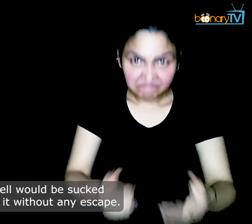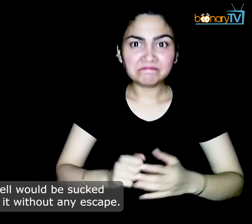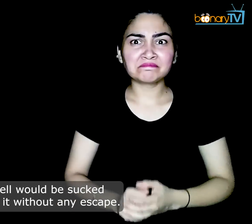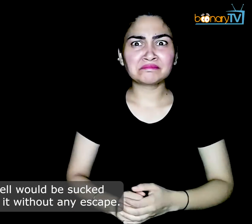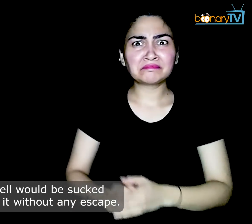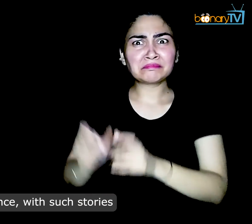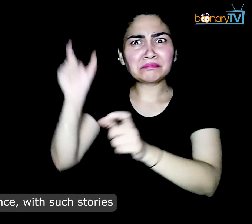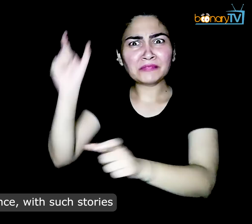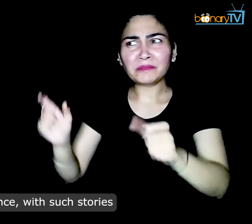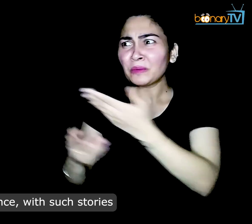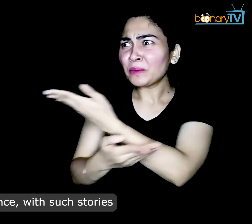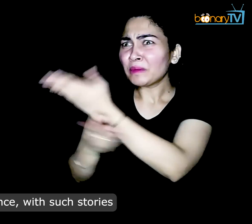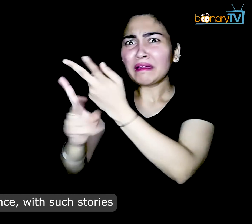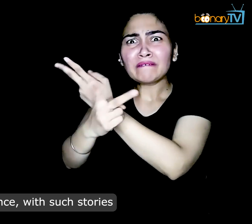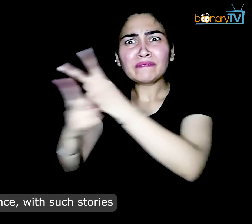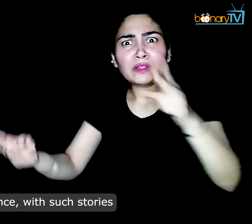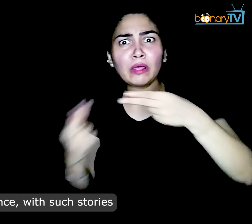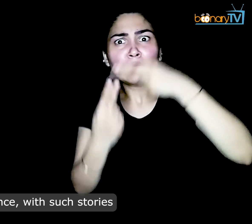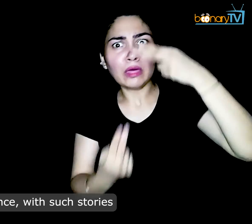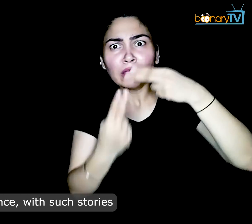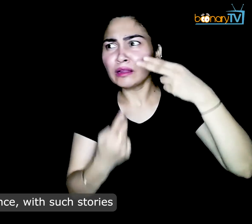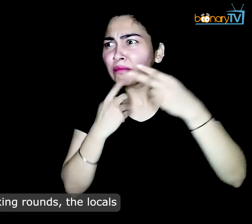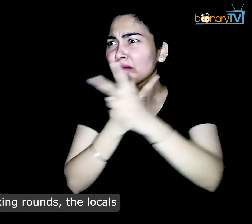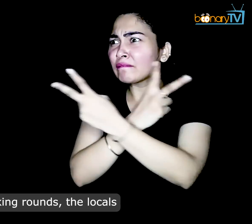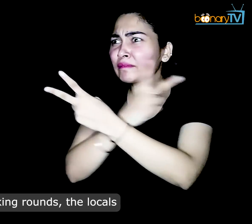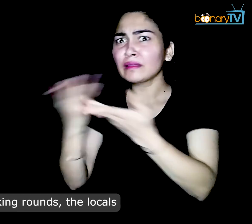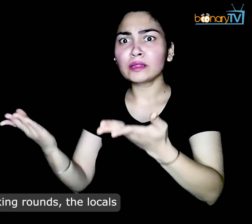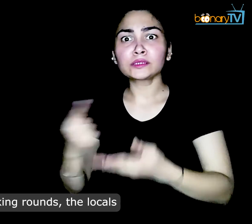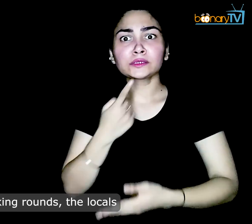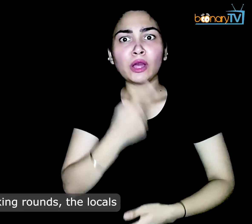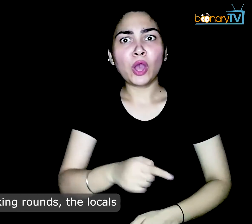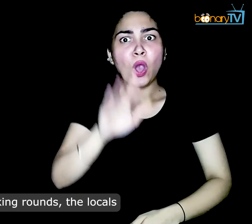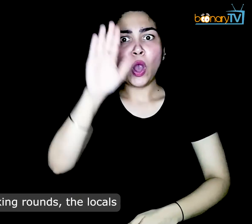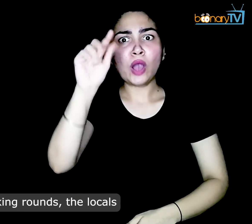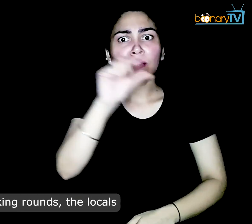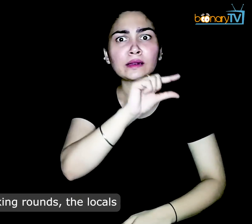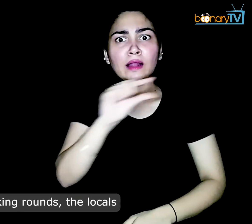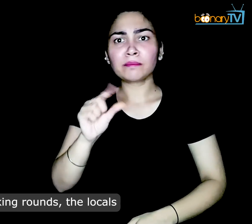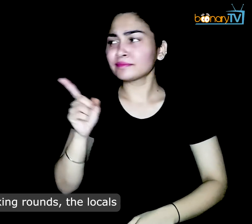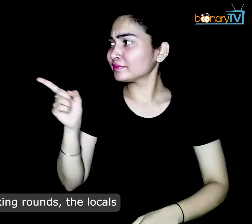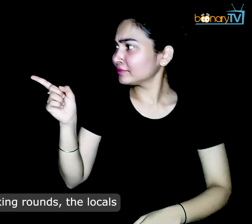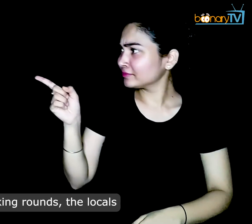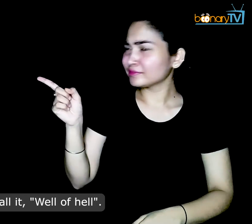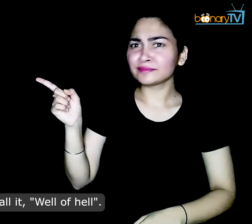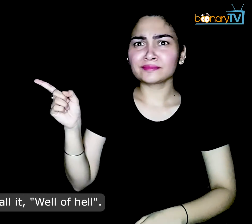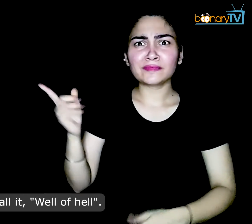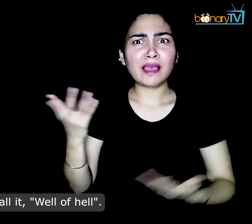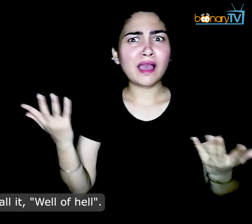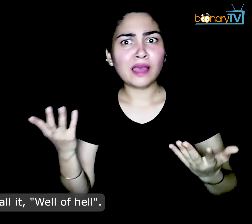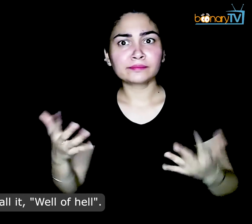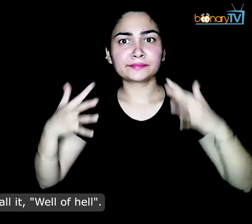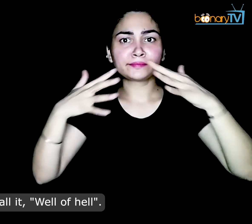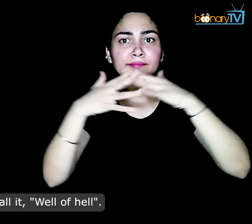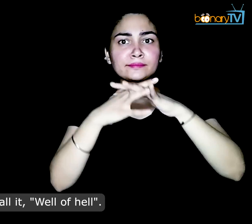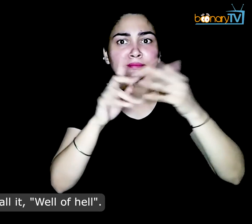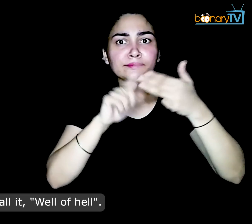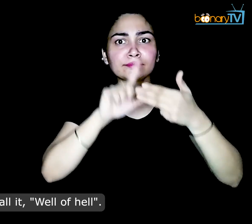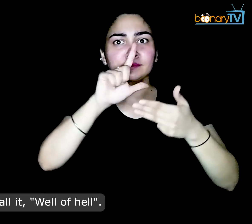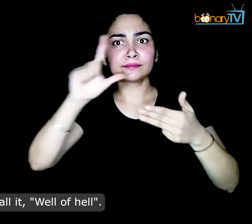Hence, with such stories making rounds, the locals call it Well